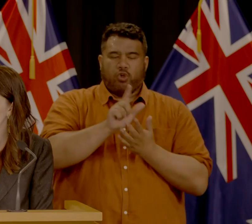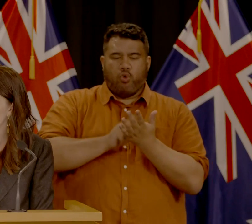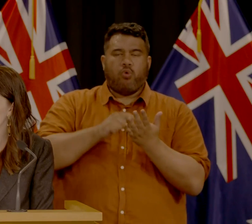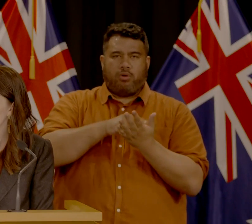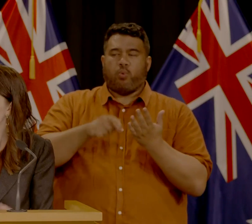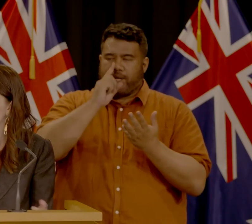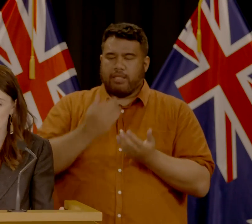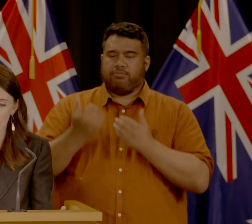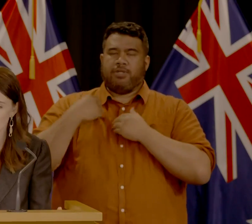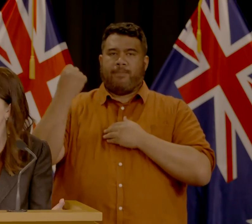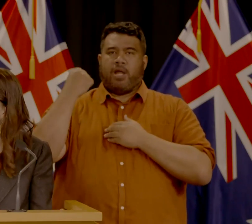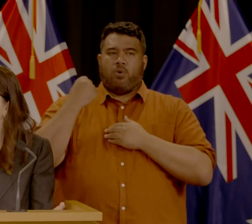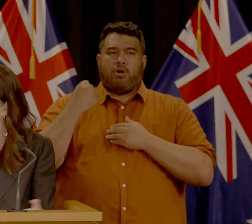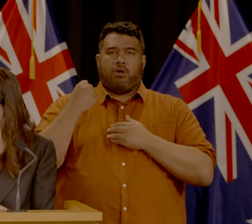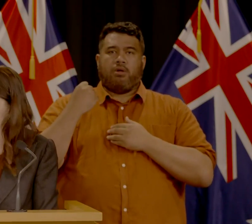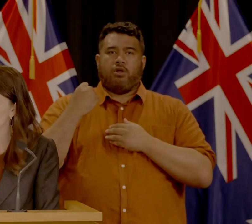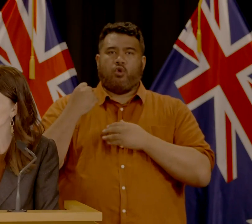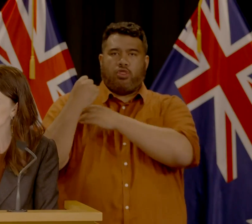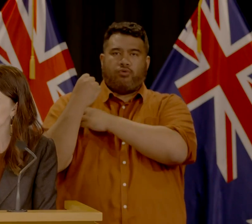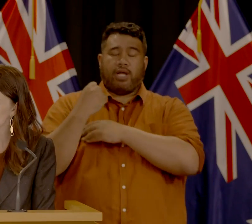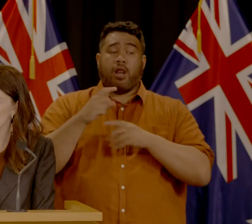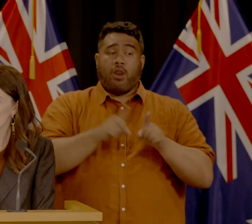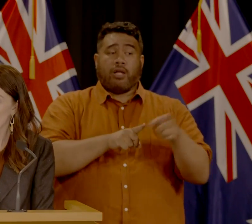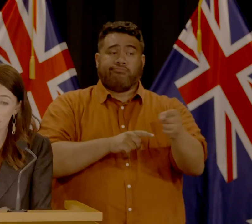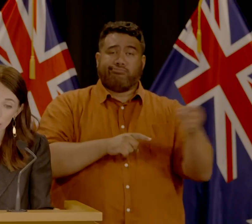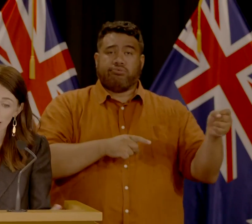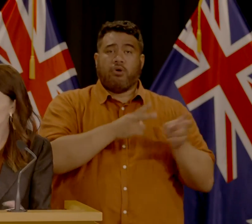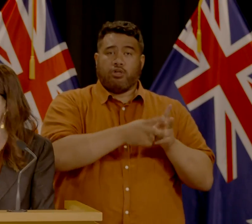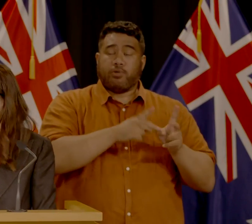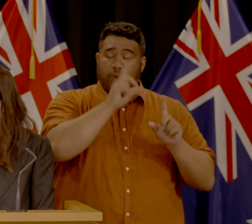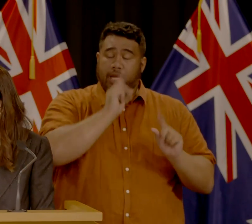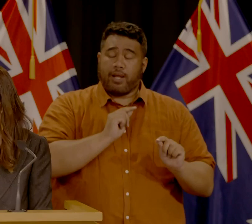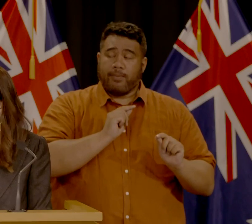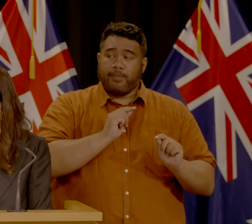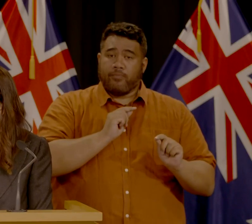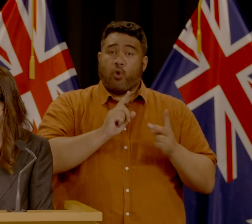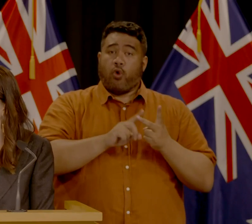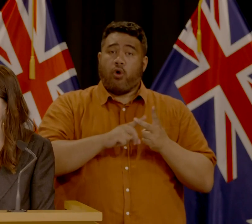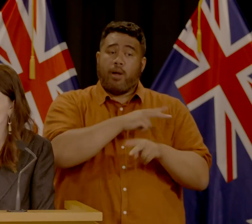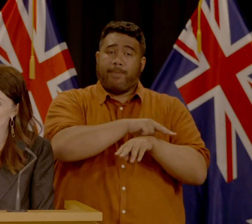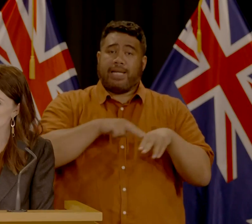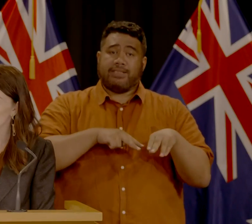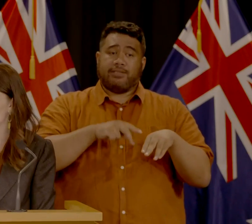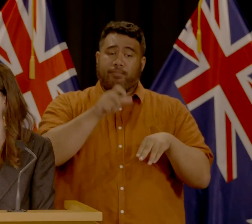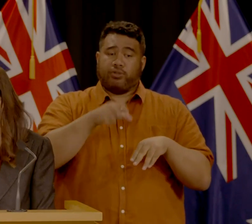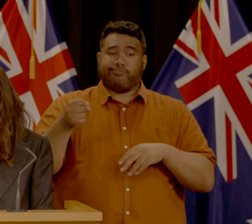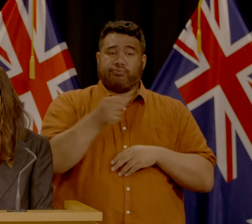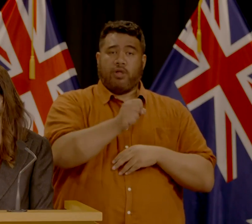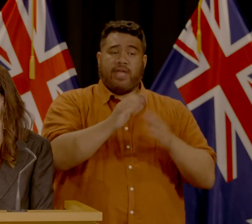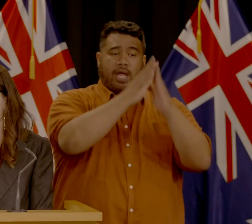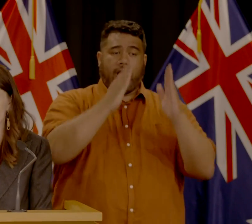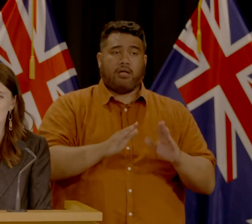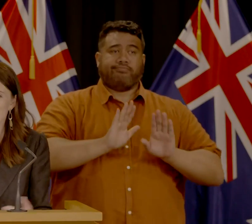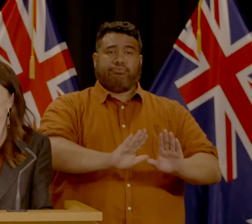to be in an institution, a hospital for instance, and we can, for instance, put a police officer on their door to make sure that they don't